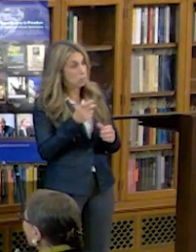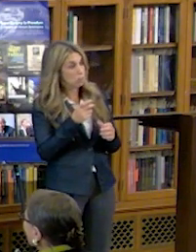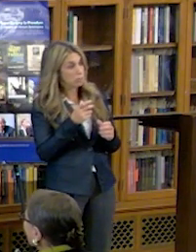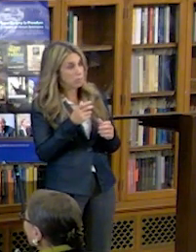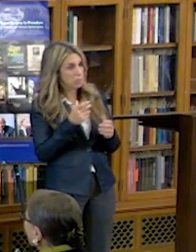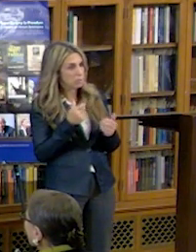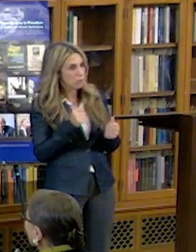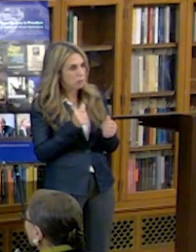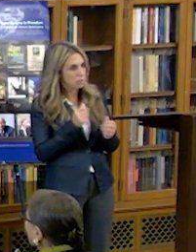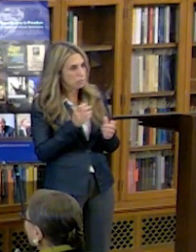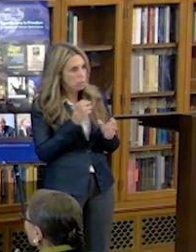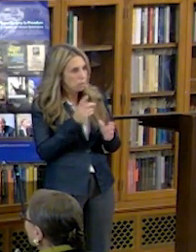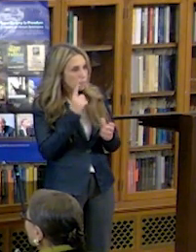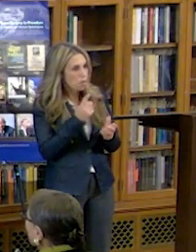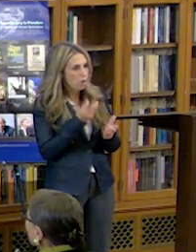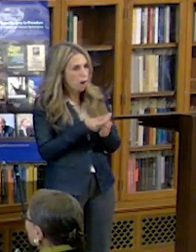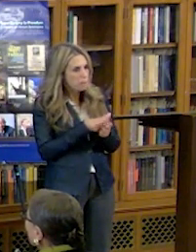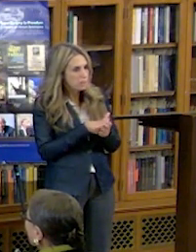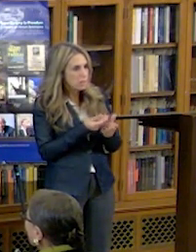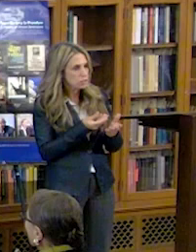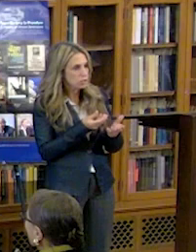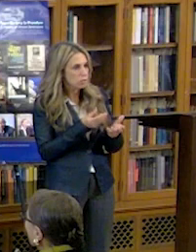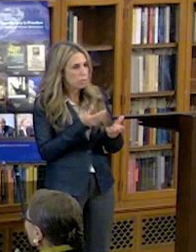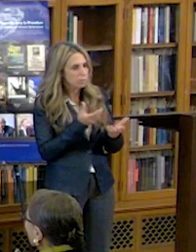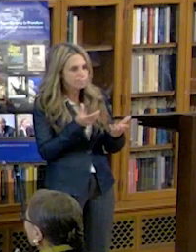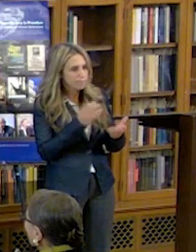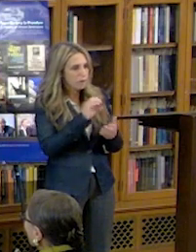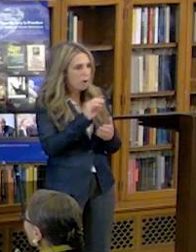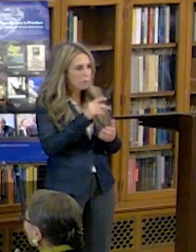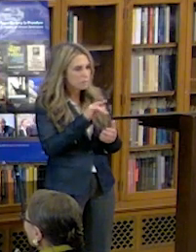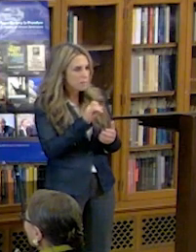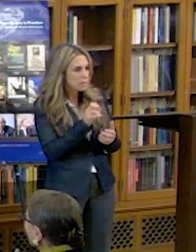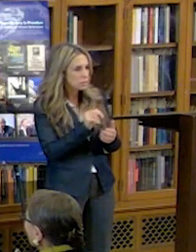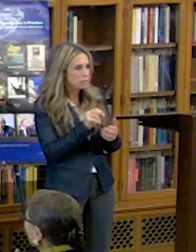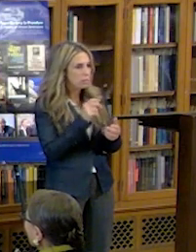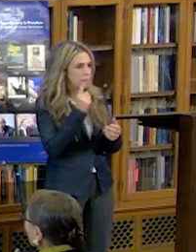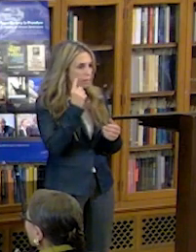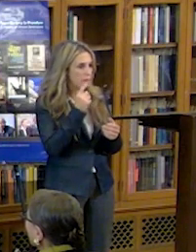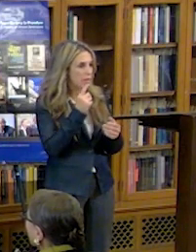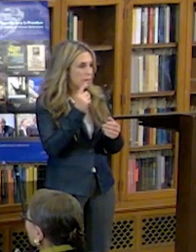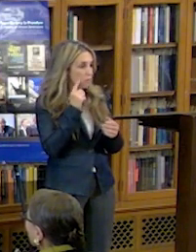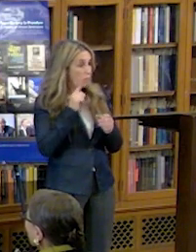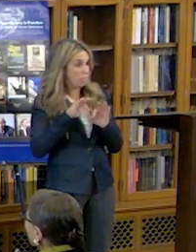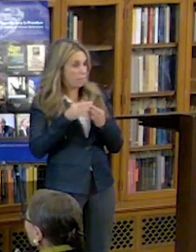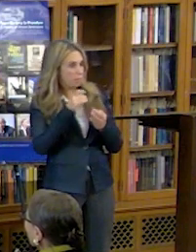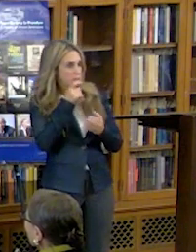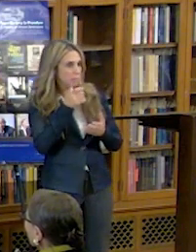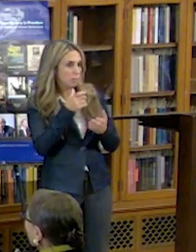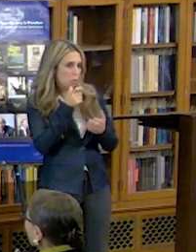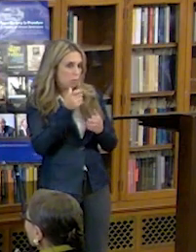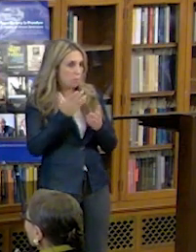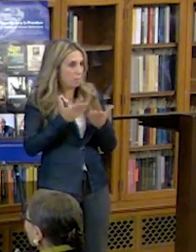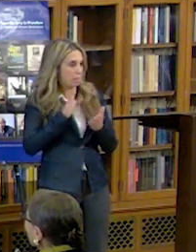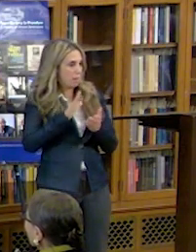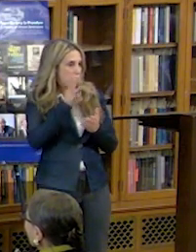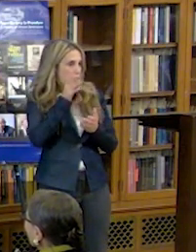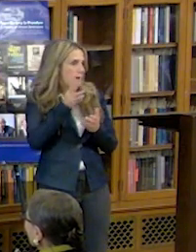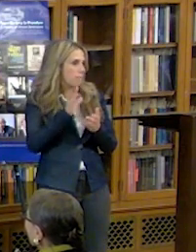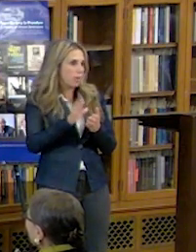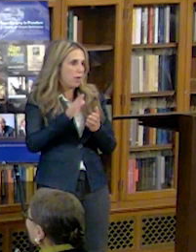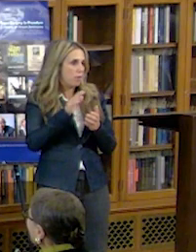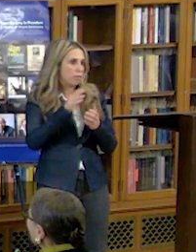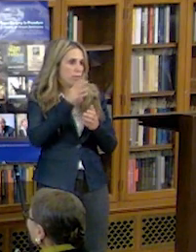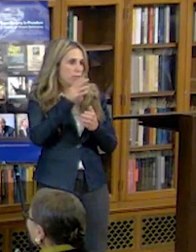for um the surviving women and the families of women who are deceased so that is the only and and a lot of